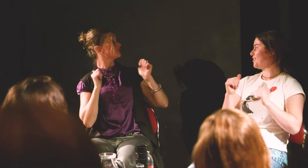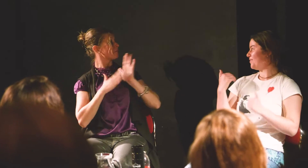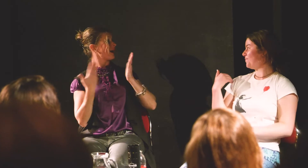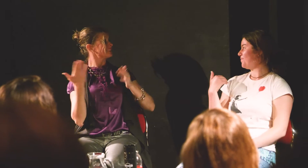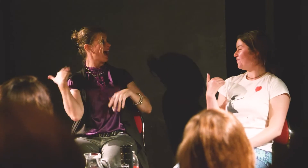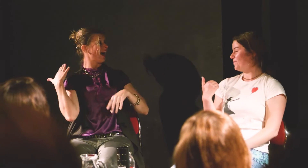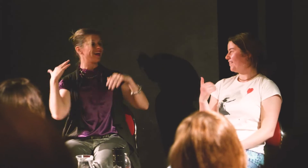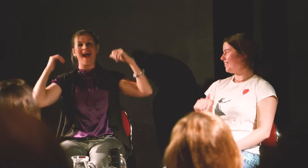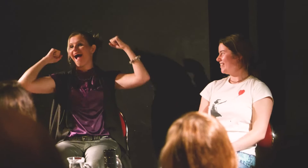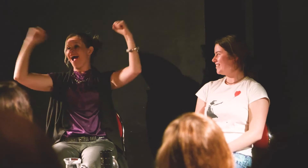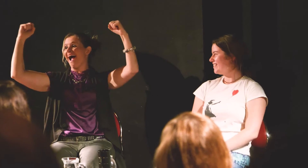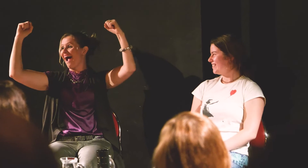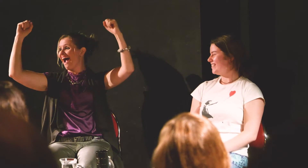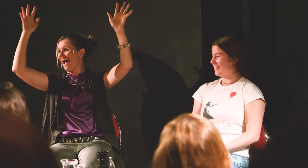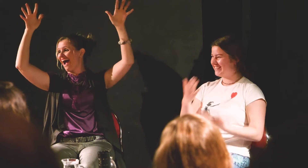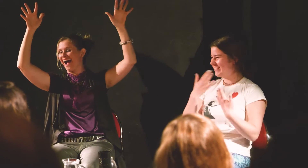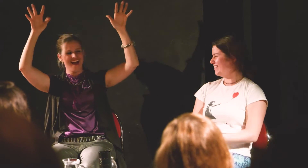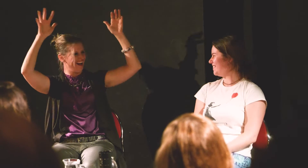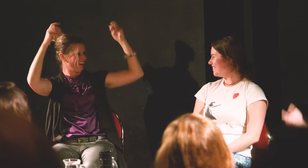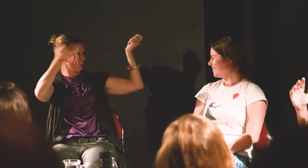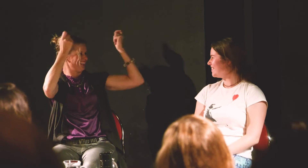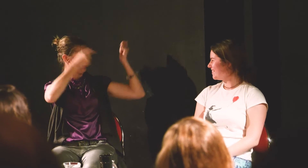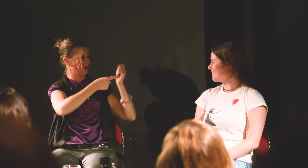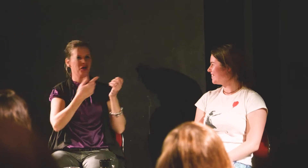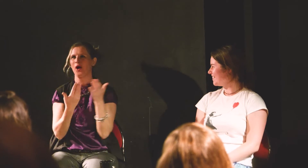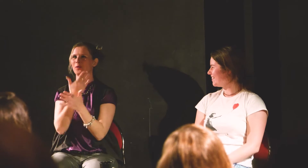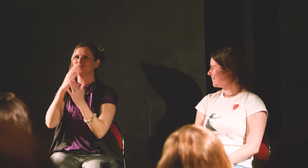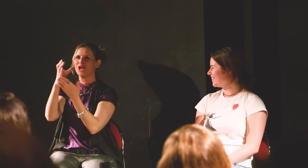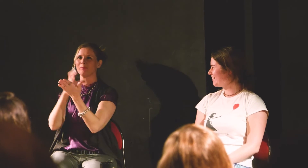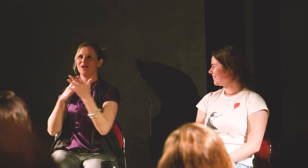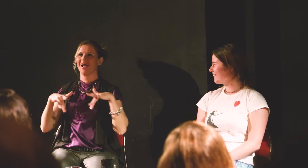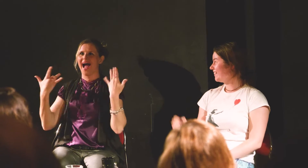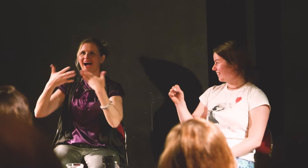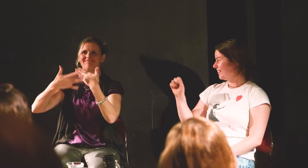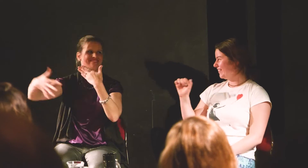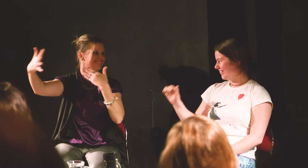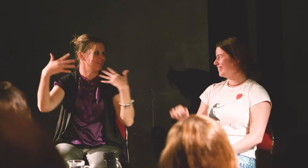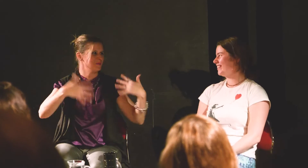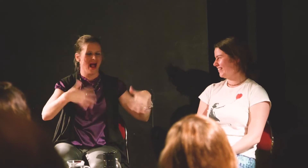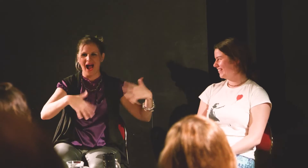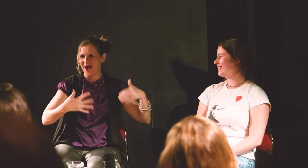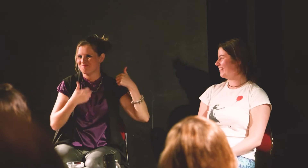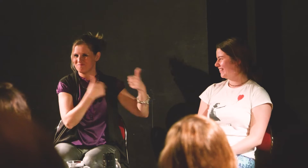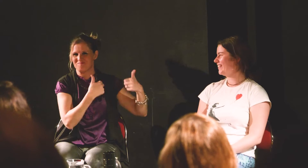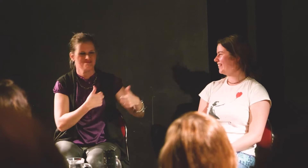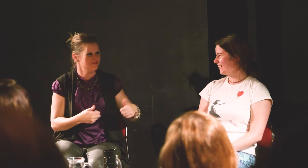Oh, and I finished school on Monday, just to let you know. She's on to a new chapter of her life. Well